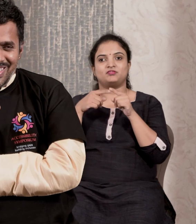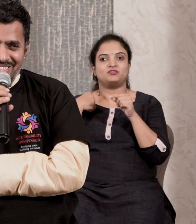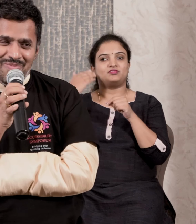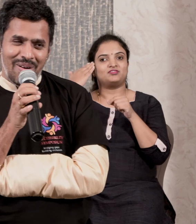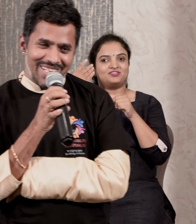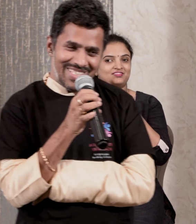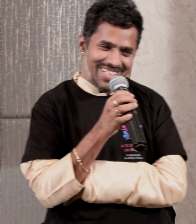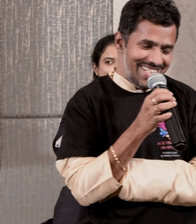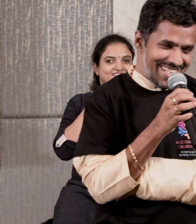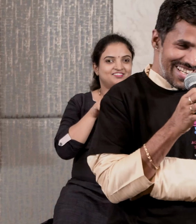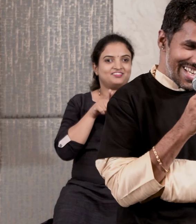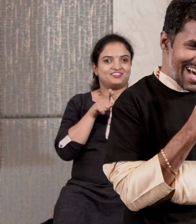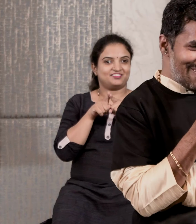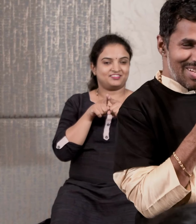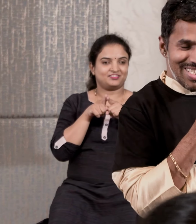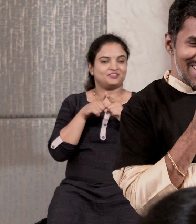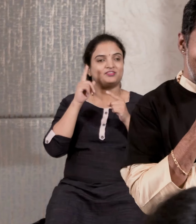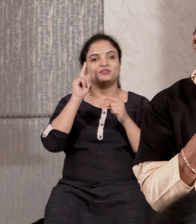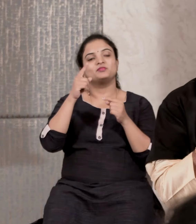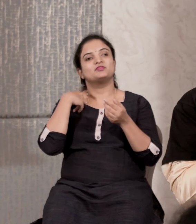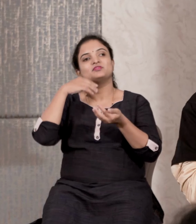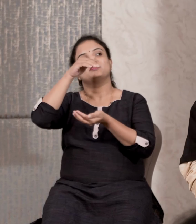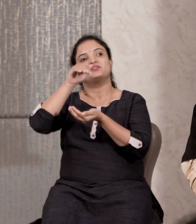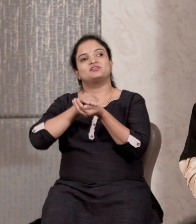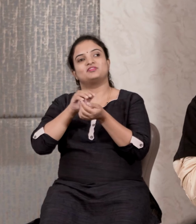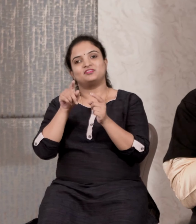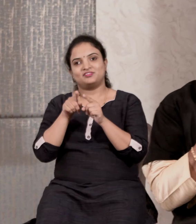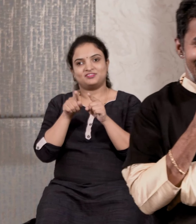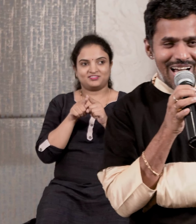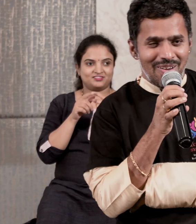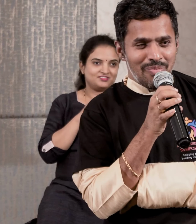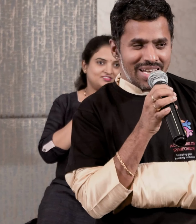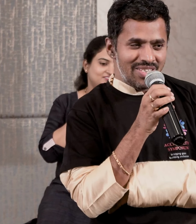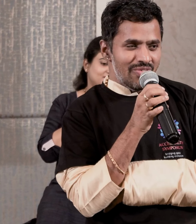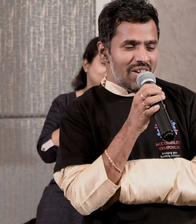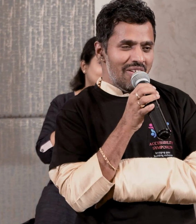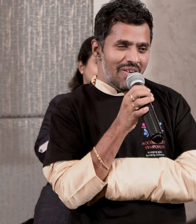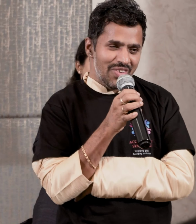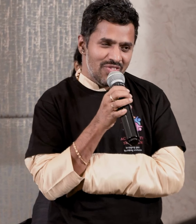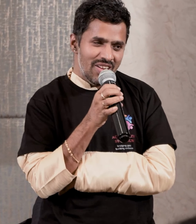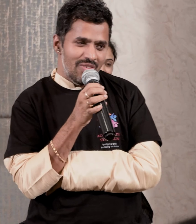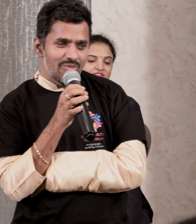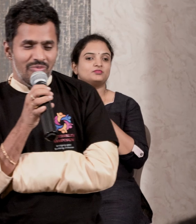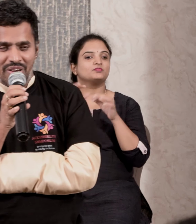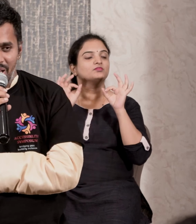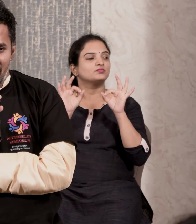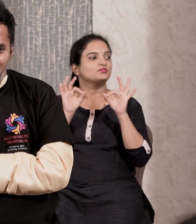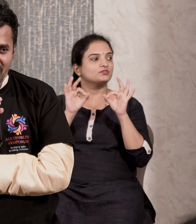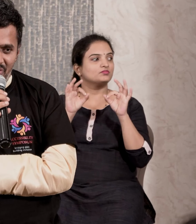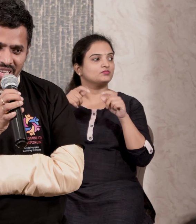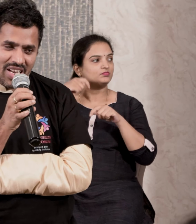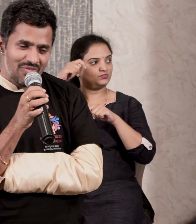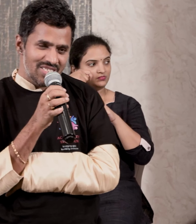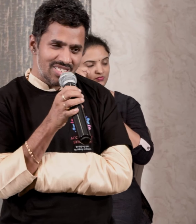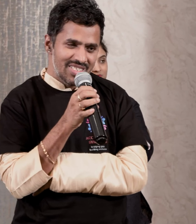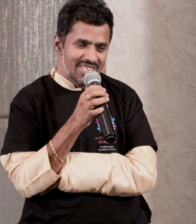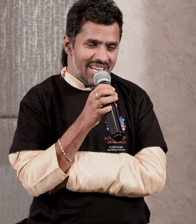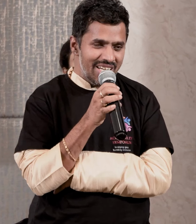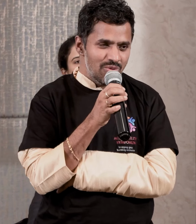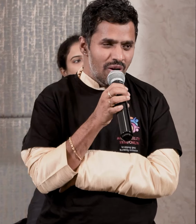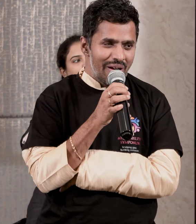know. But yeah, this is a hint for him to send, okay? Yeah, but we have a wonderful videographer and